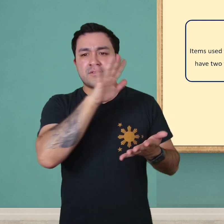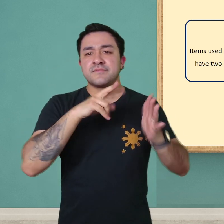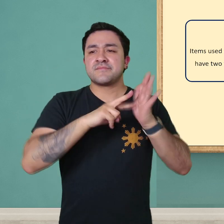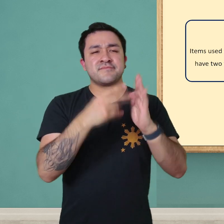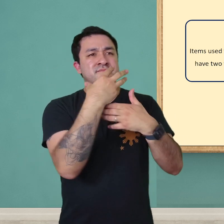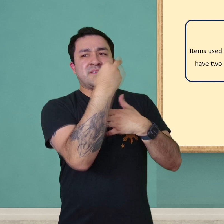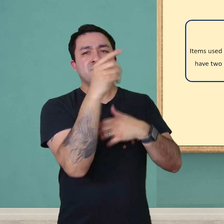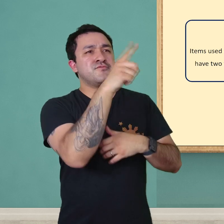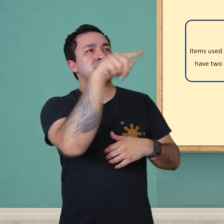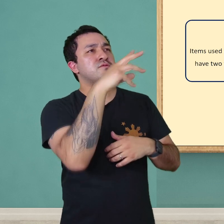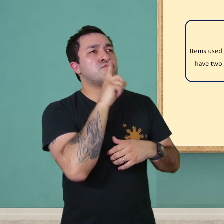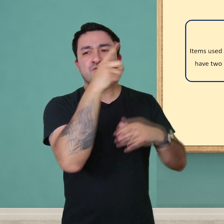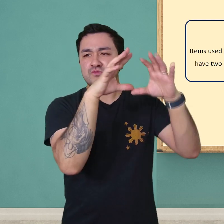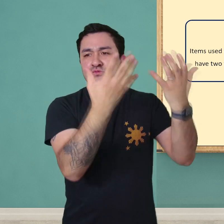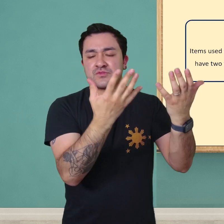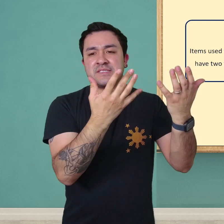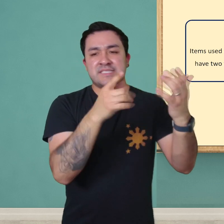is unrelated to the meaning.